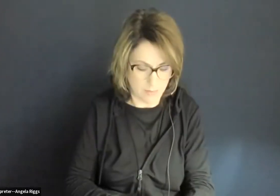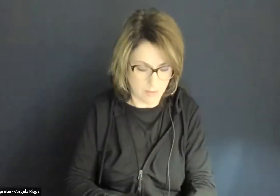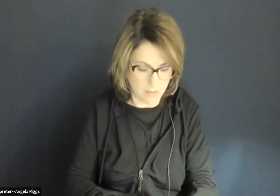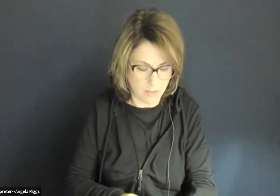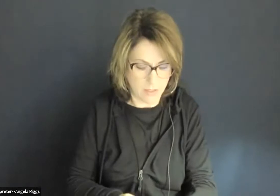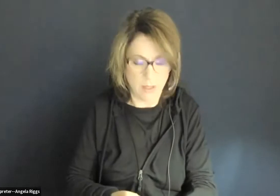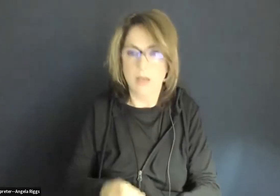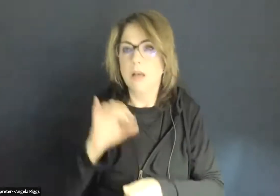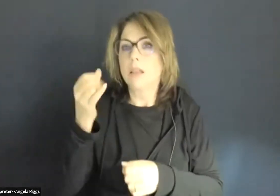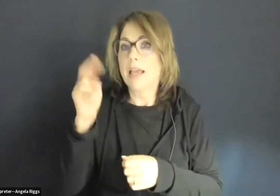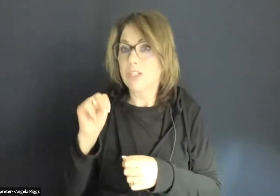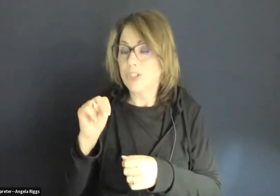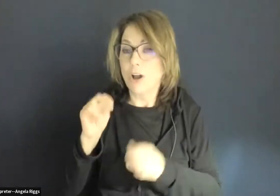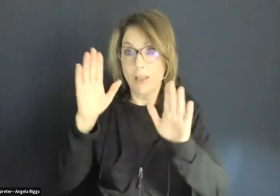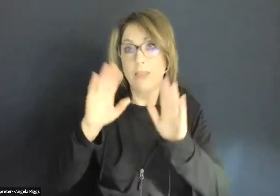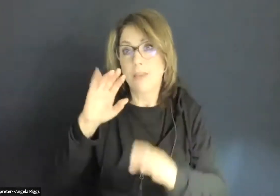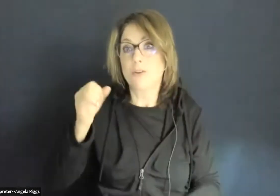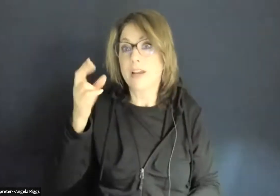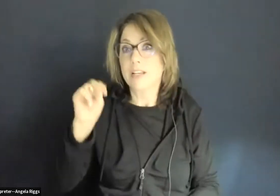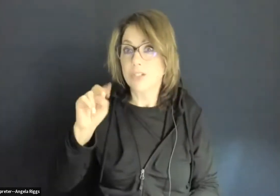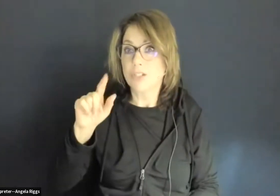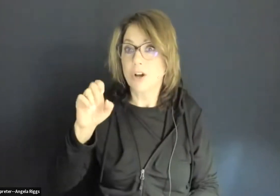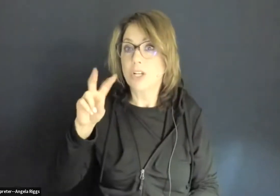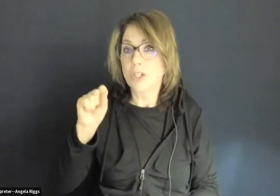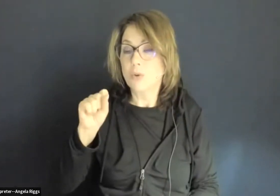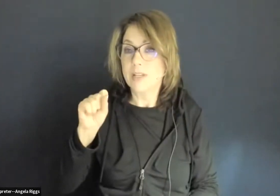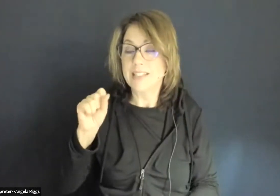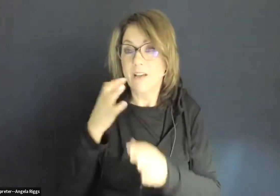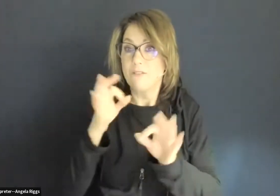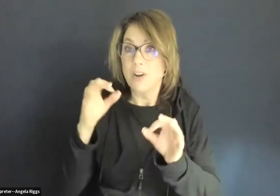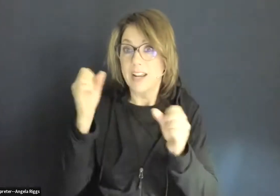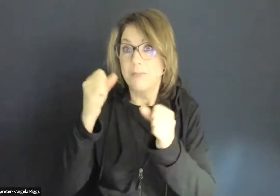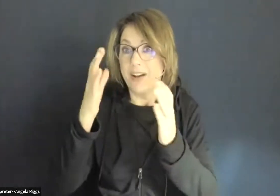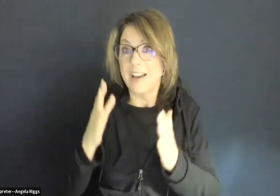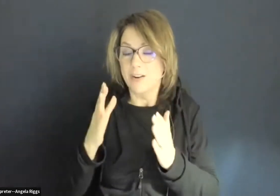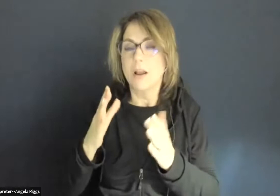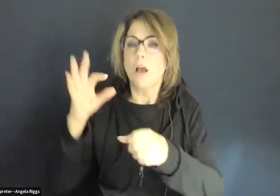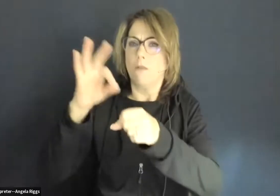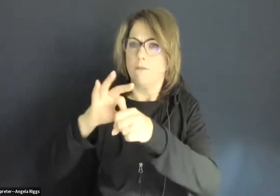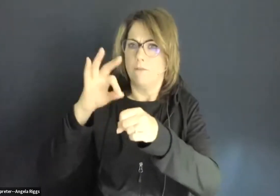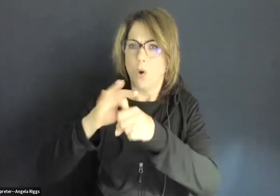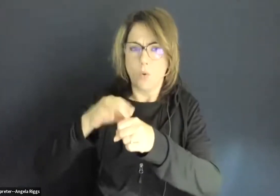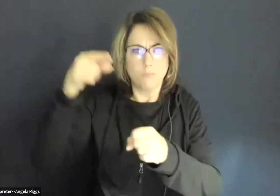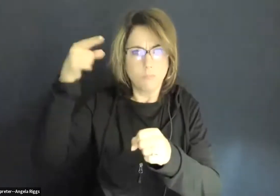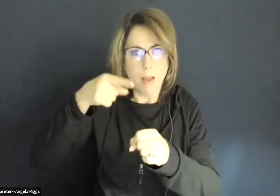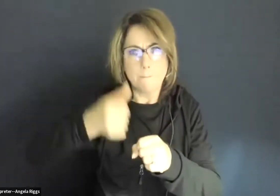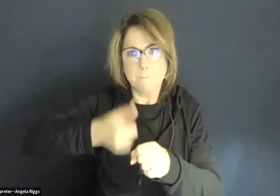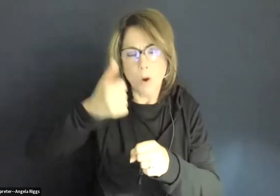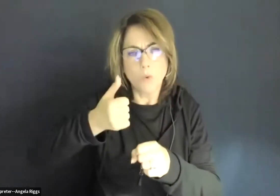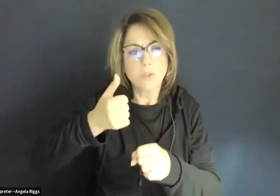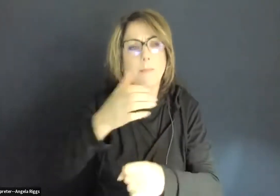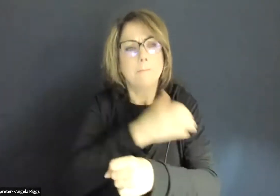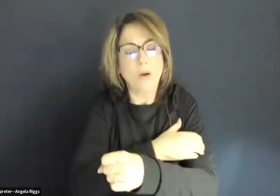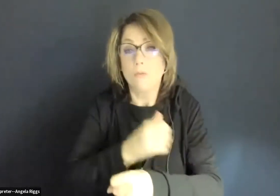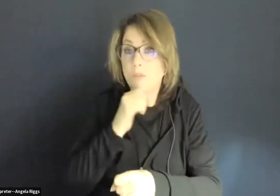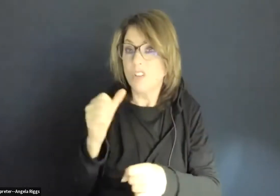Lewis said, the great John Lewis, freedom fighter, he said that the vote is the most powerful nonviolent tool that